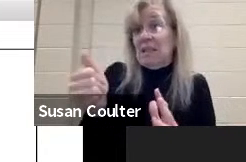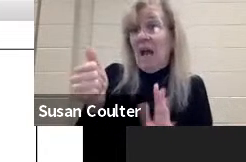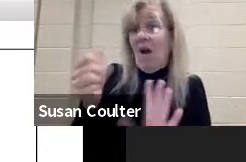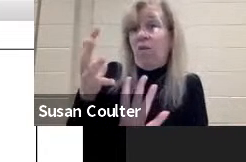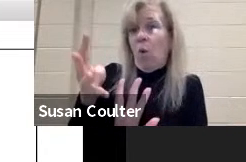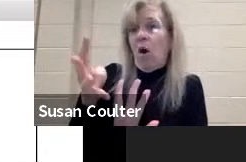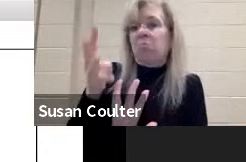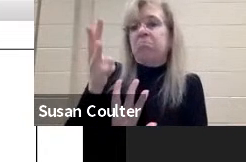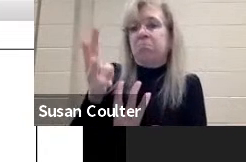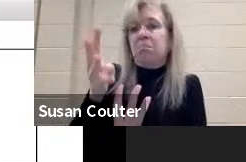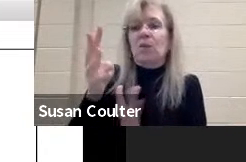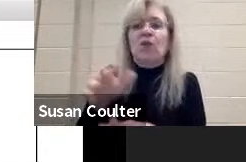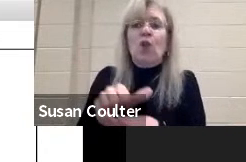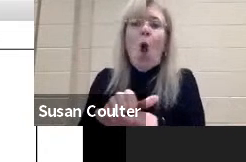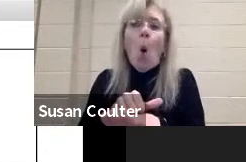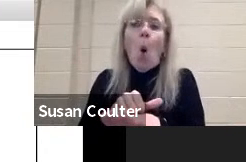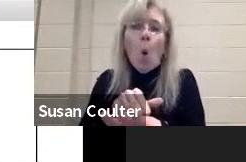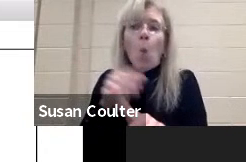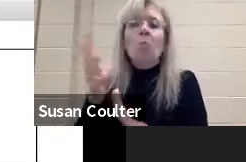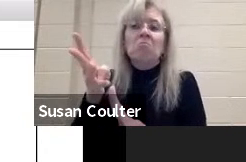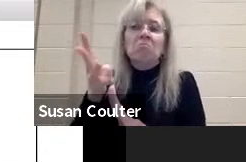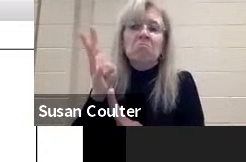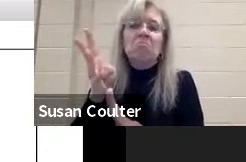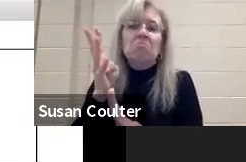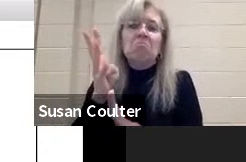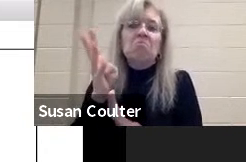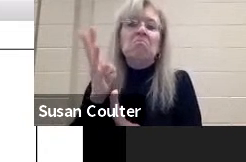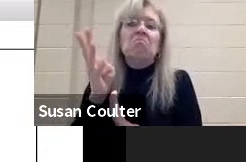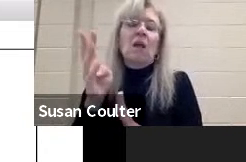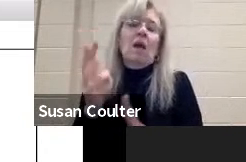And itself will slowly.